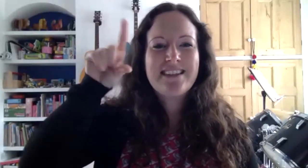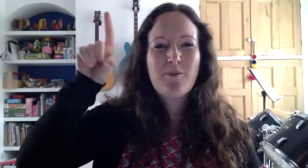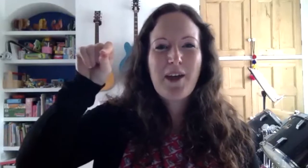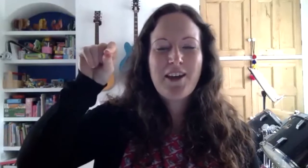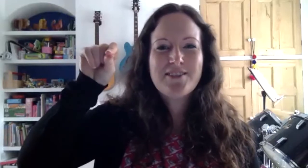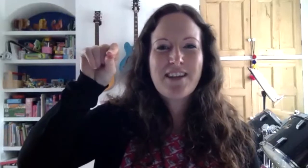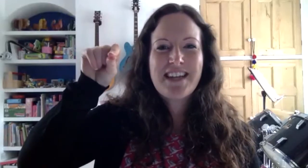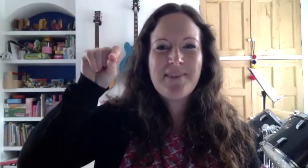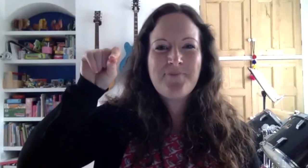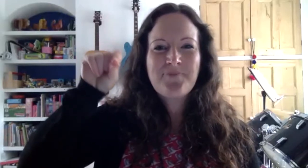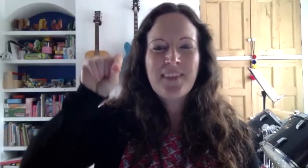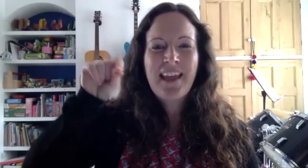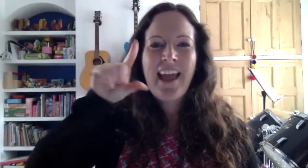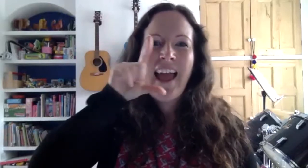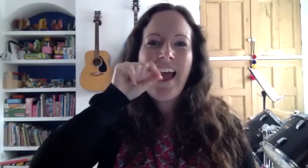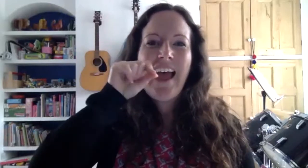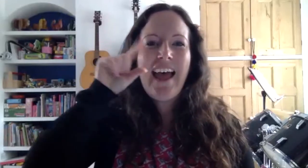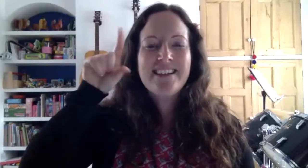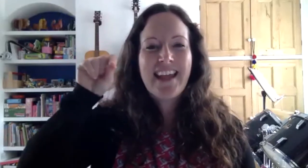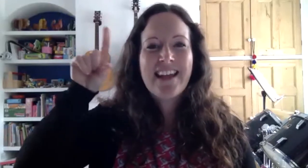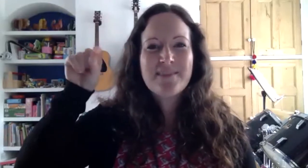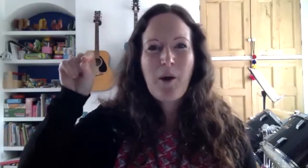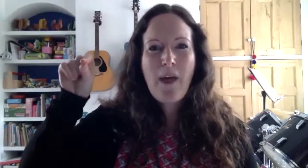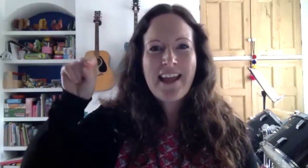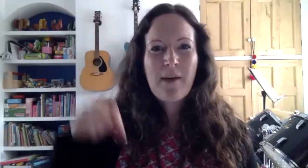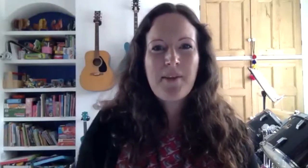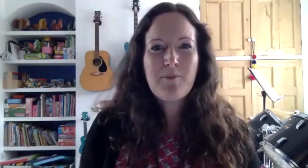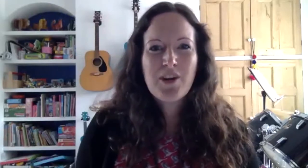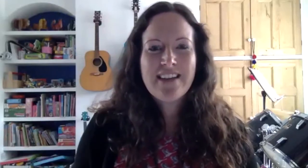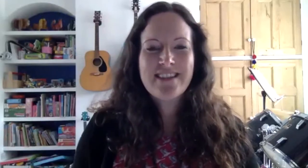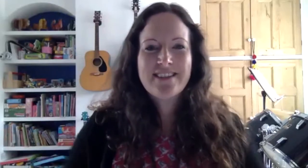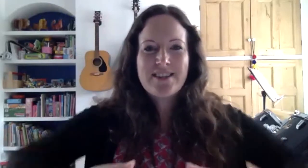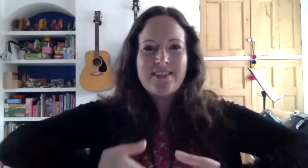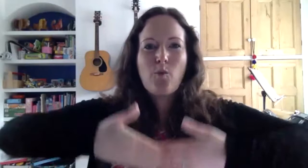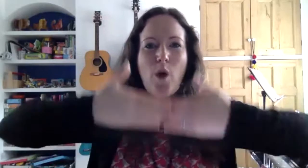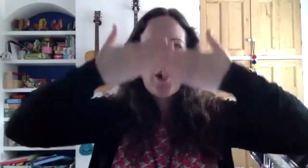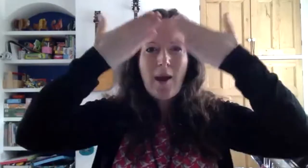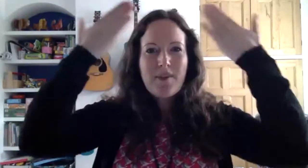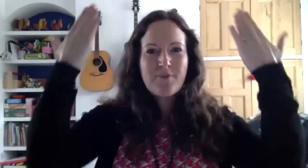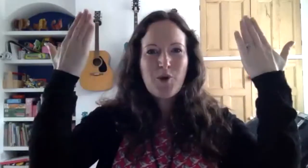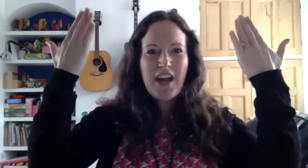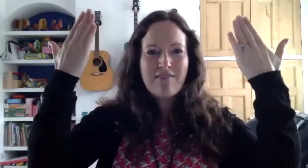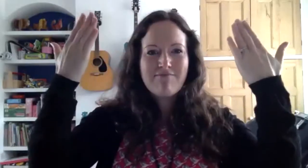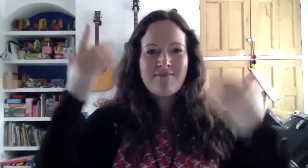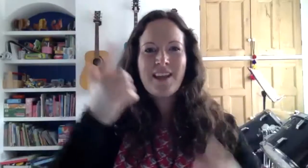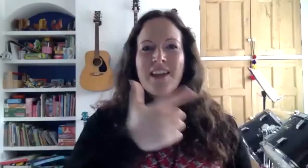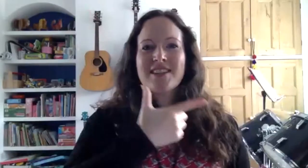three little birds ready? And again, it's about waking up in the morning, isn't it? So it says, woke up this